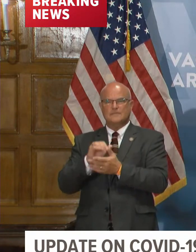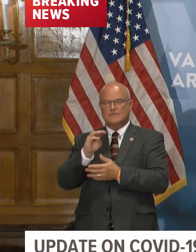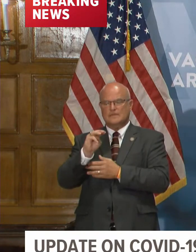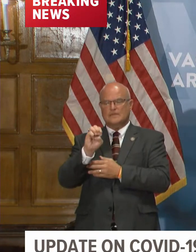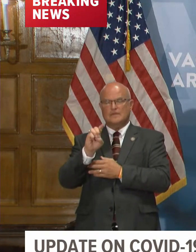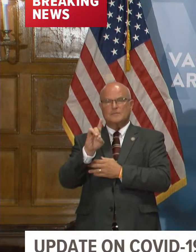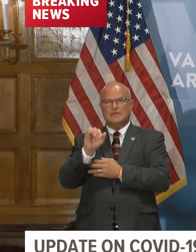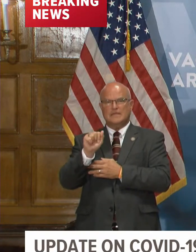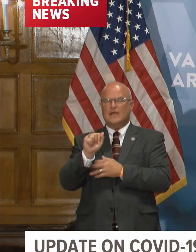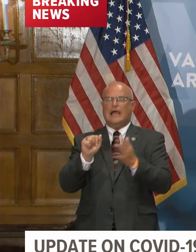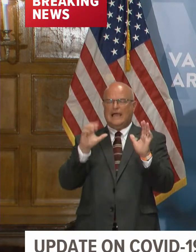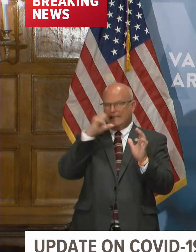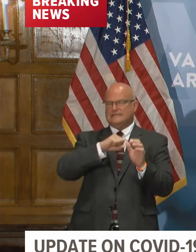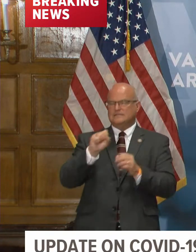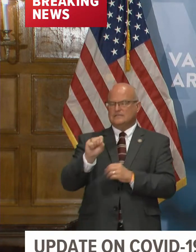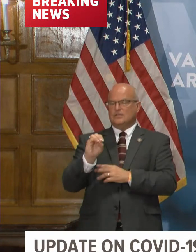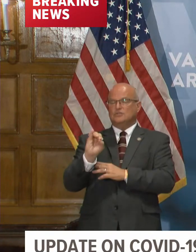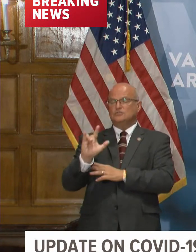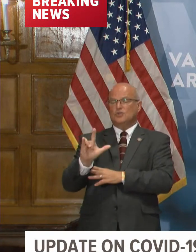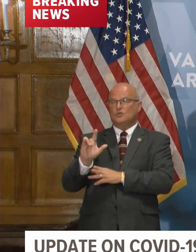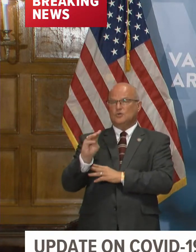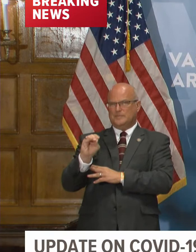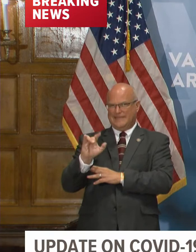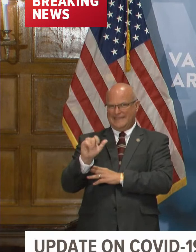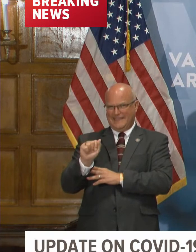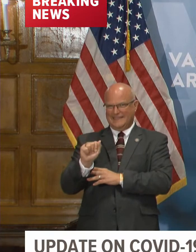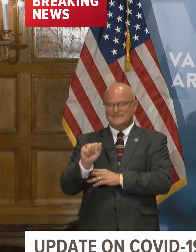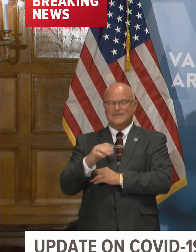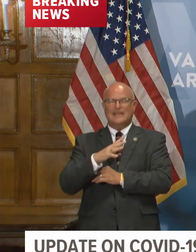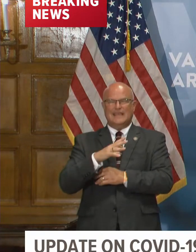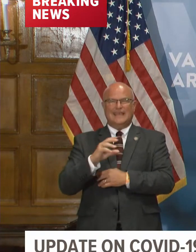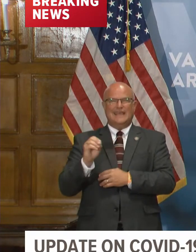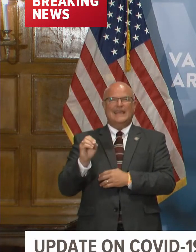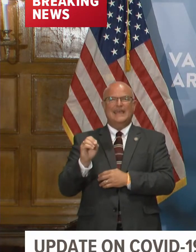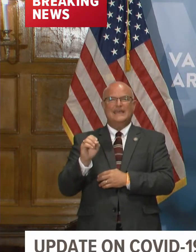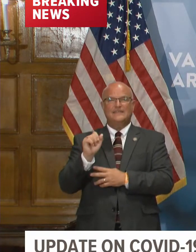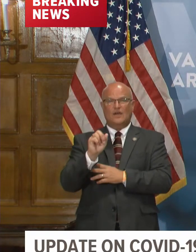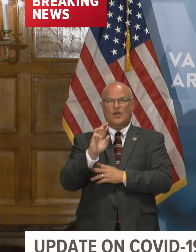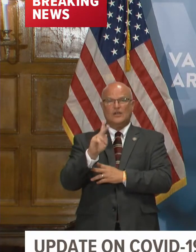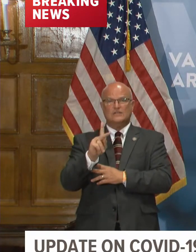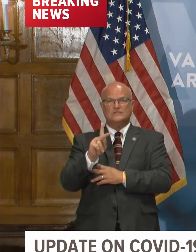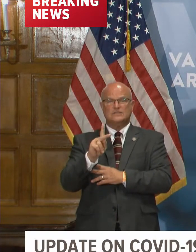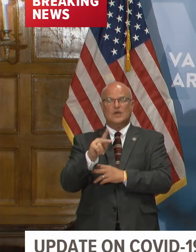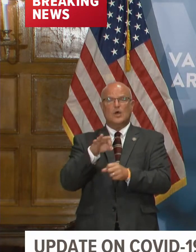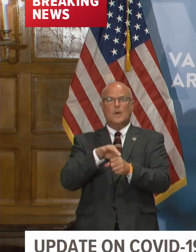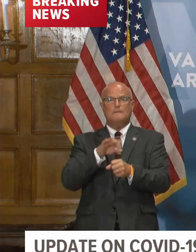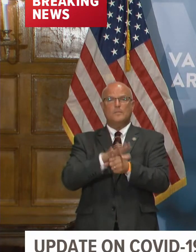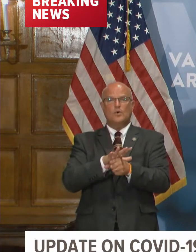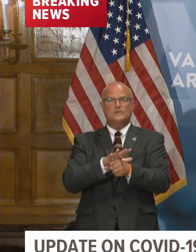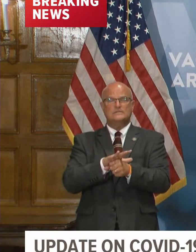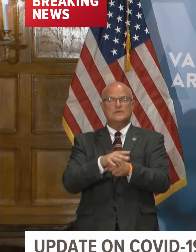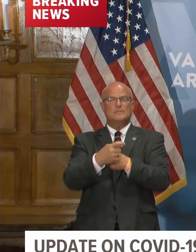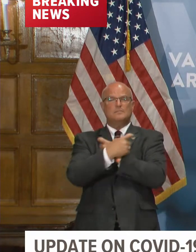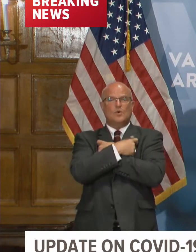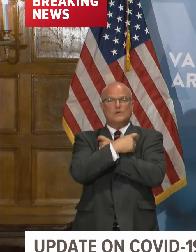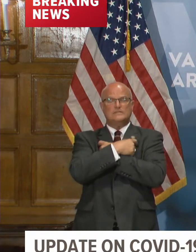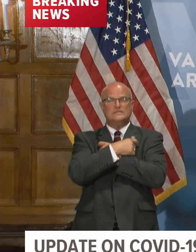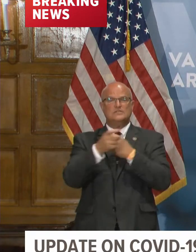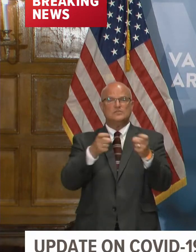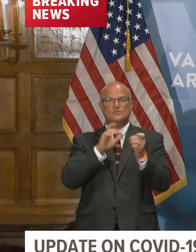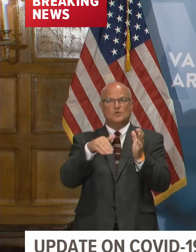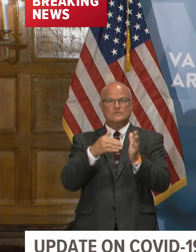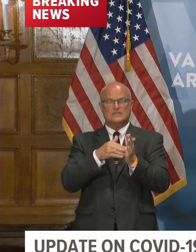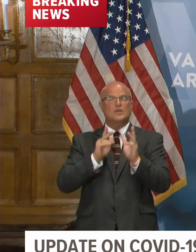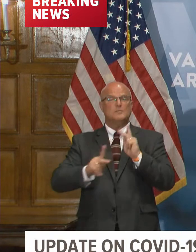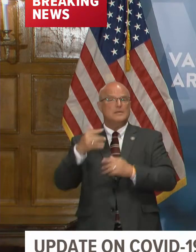media, or social media, I should say. And the Arkansas Poison Control Center is where people